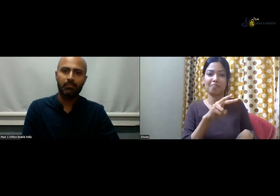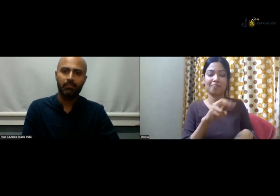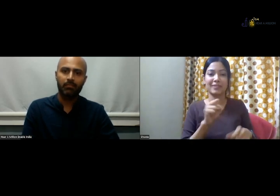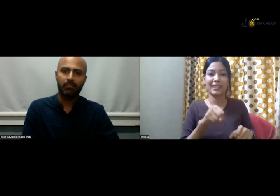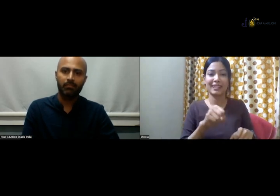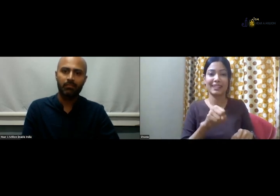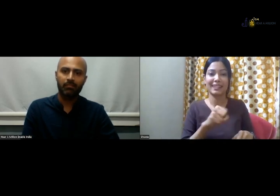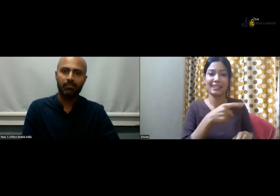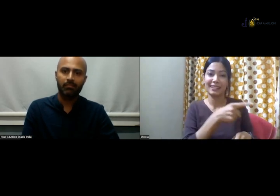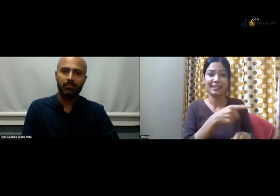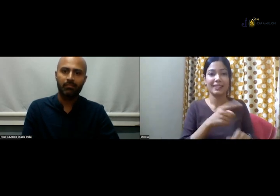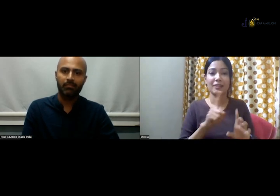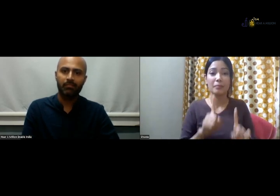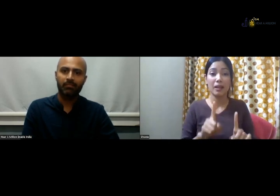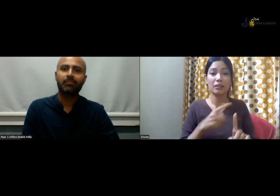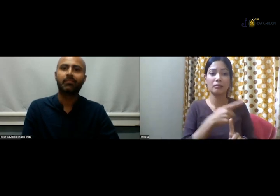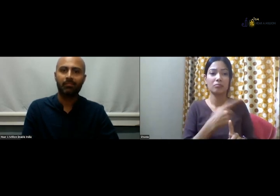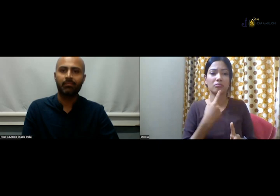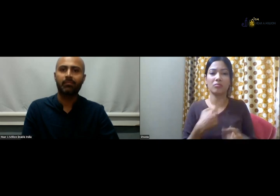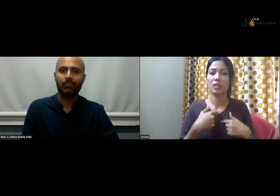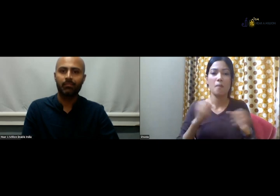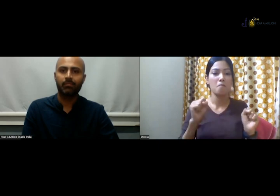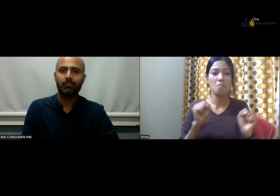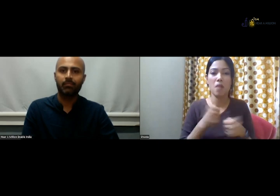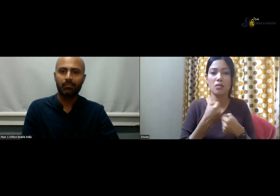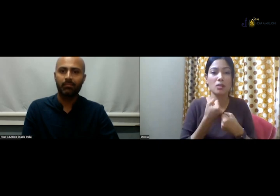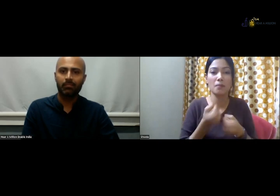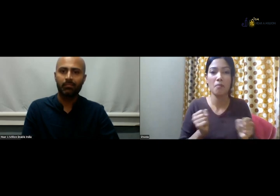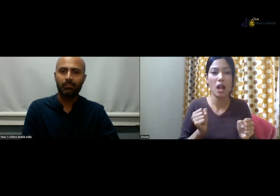about RPWD Act and everything.